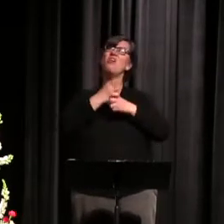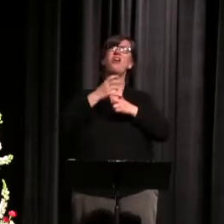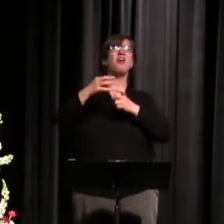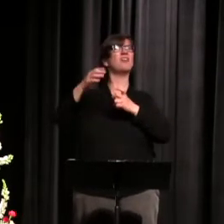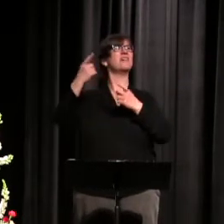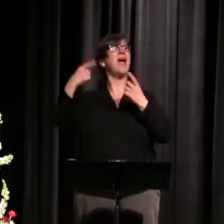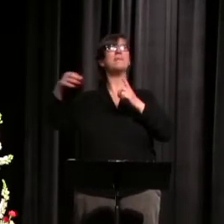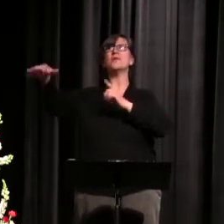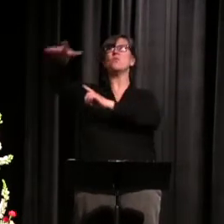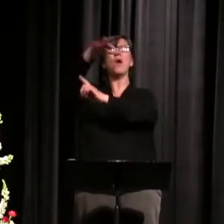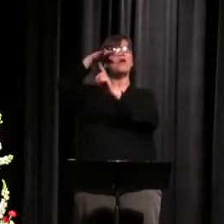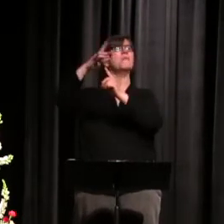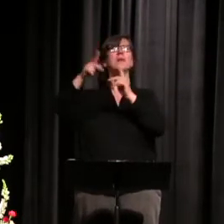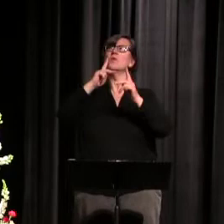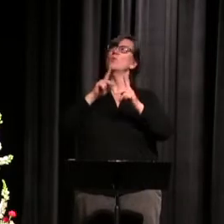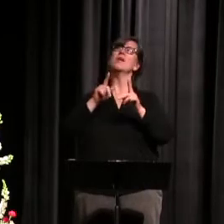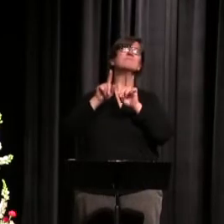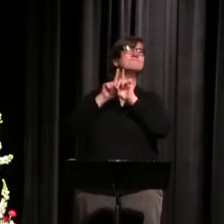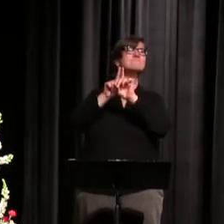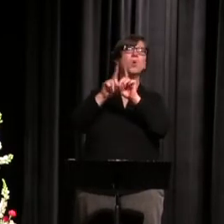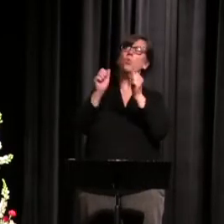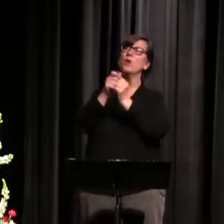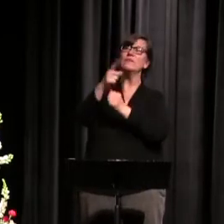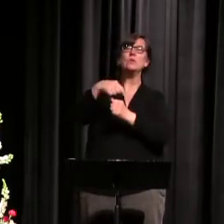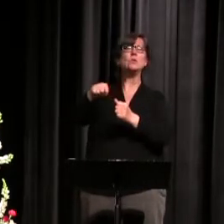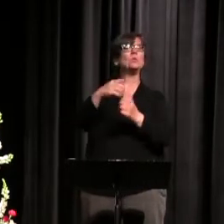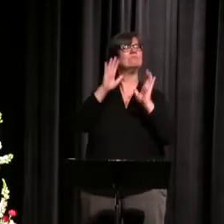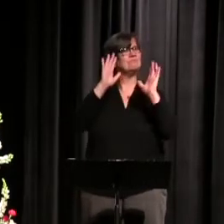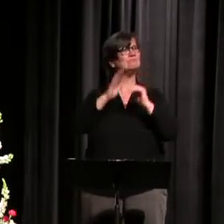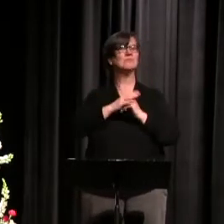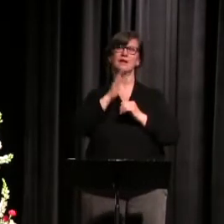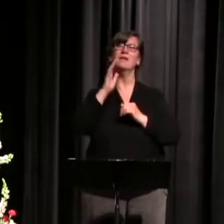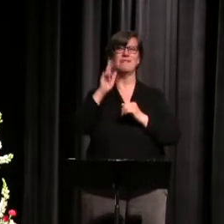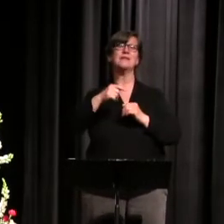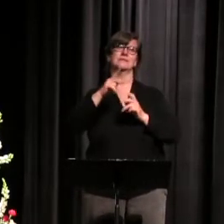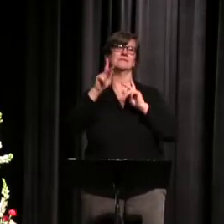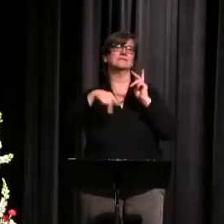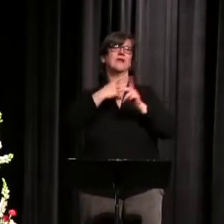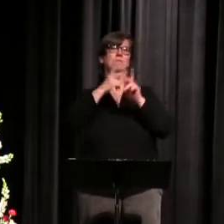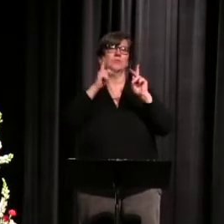I also ask, while you're on your journey, that you be present.